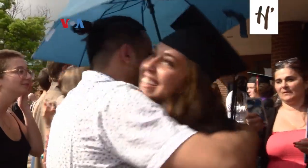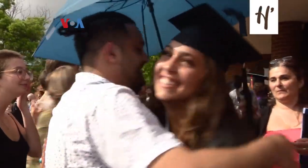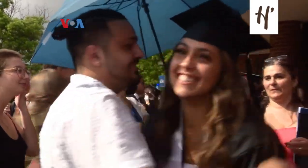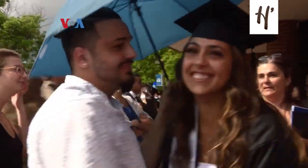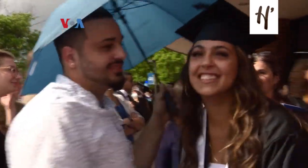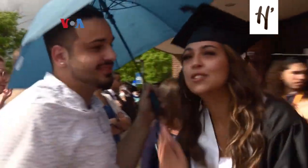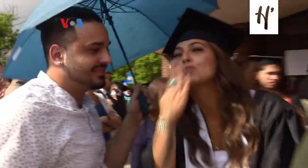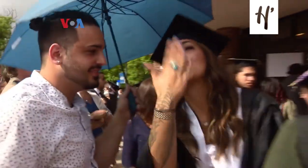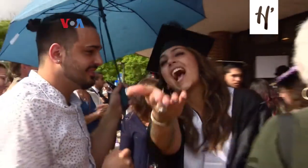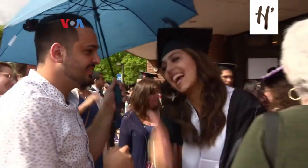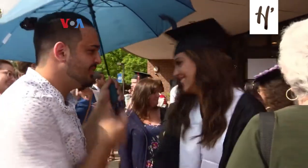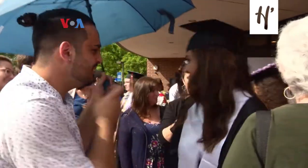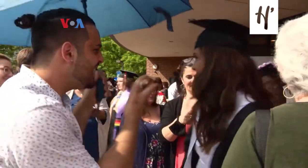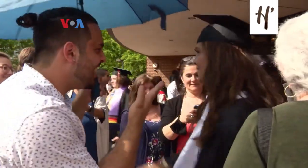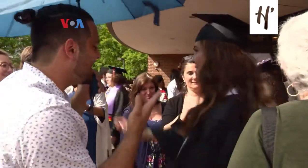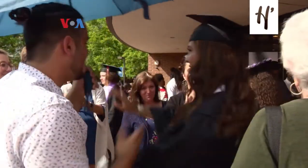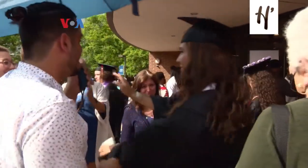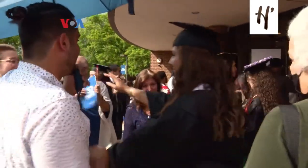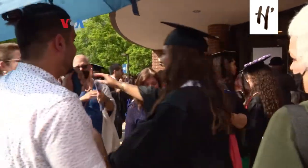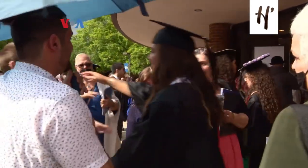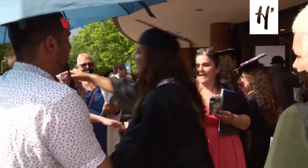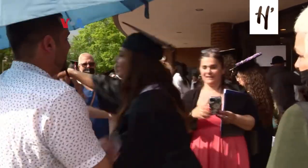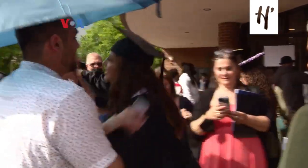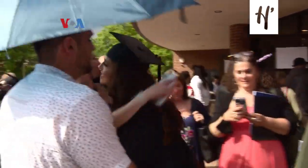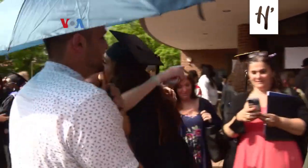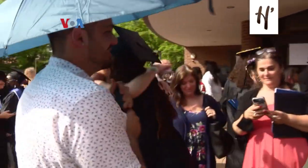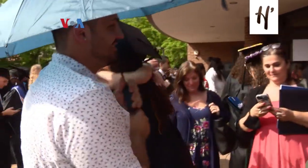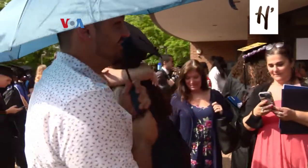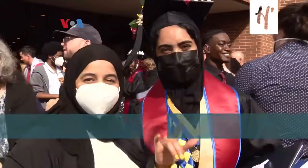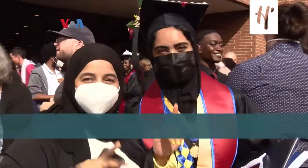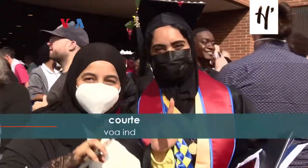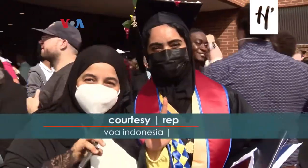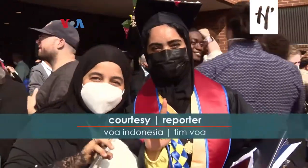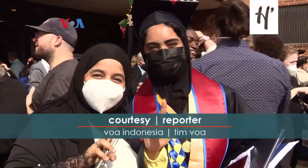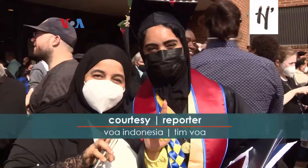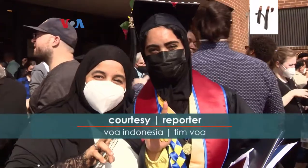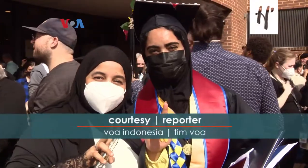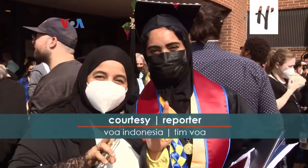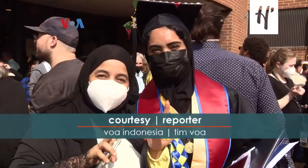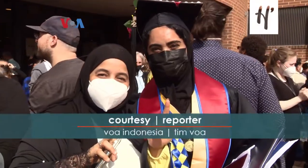dan 100 lebih negara. Dari Washington DC, VOA.